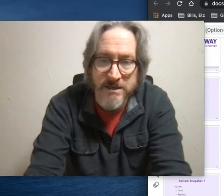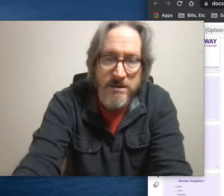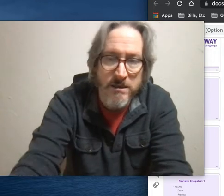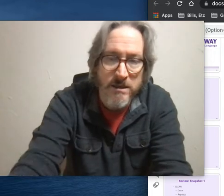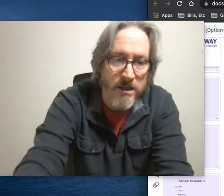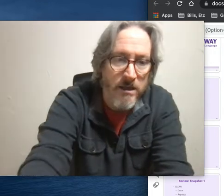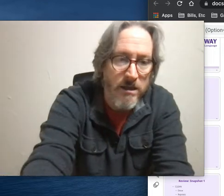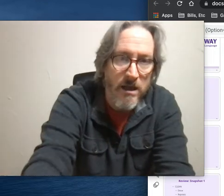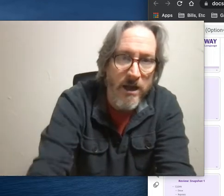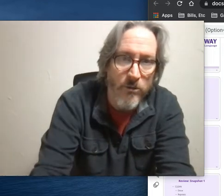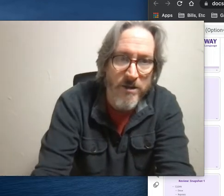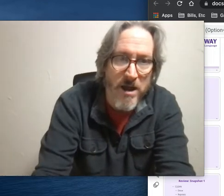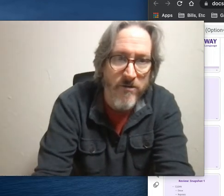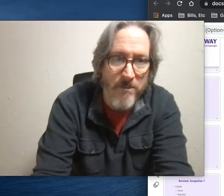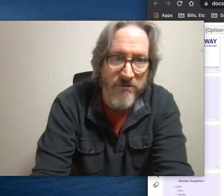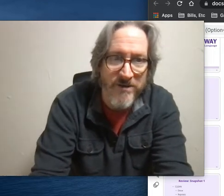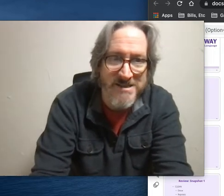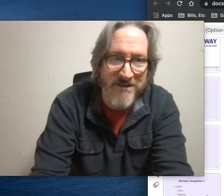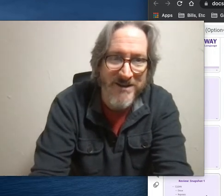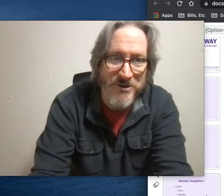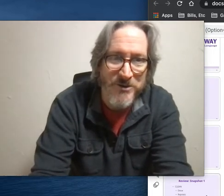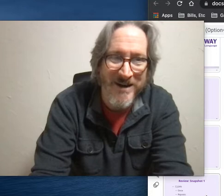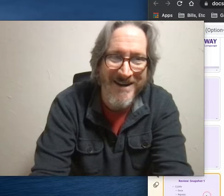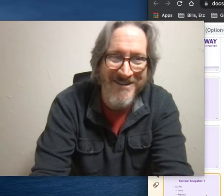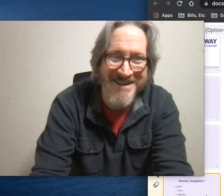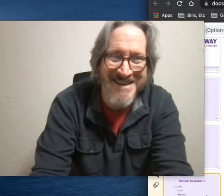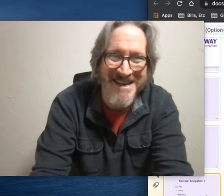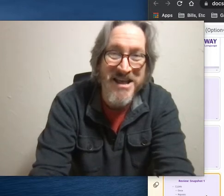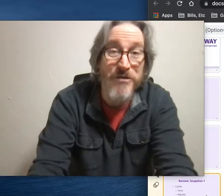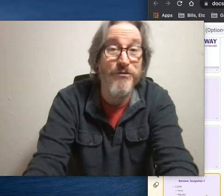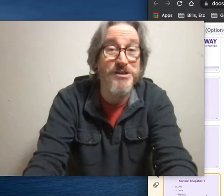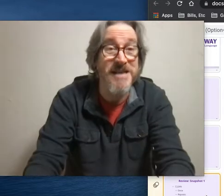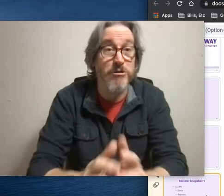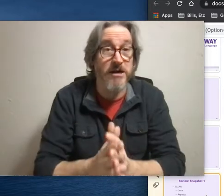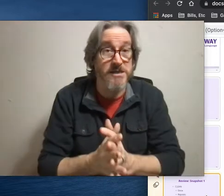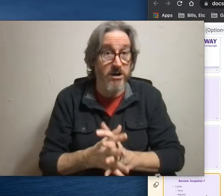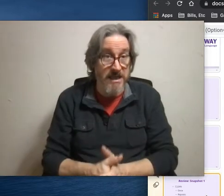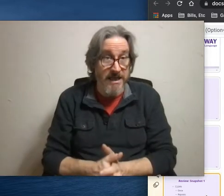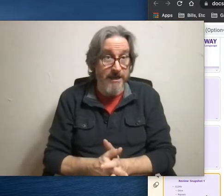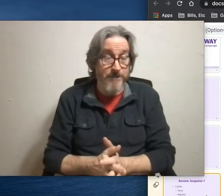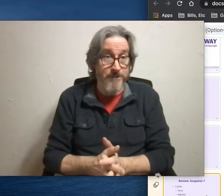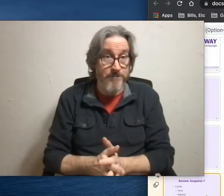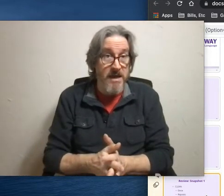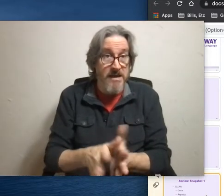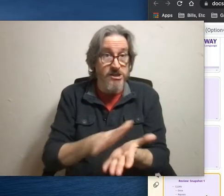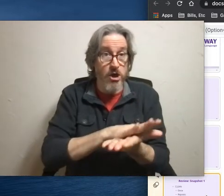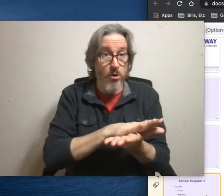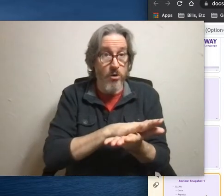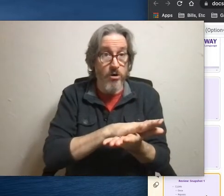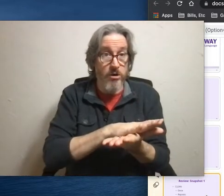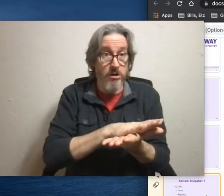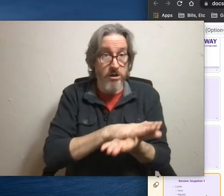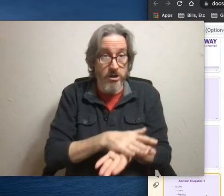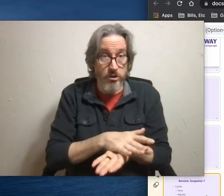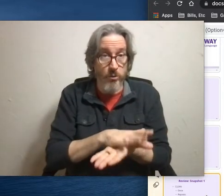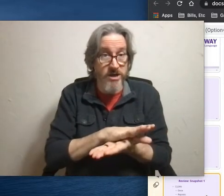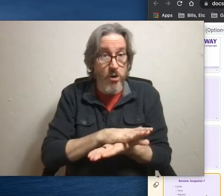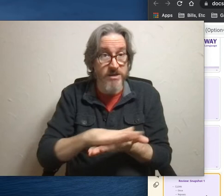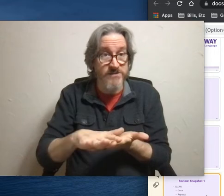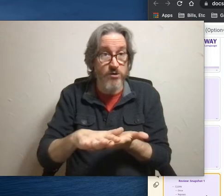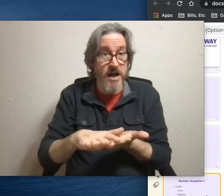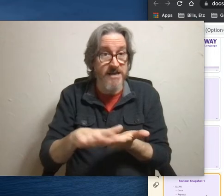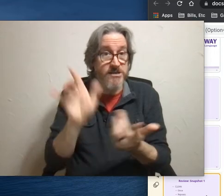babysit. I will not remember to fix that if I don't do it right now. The first snapshot is about cleaning. So